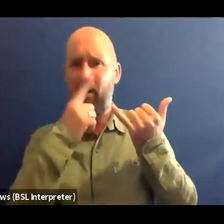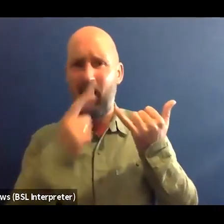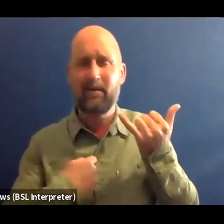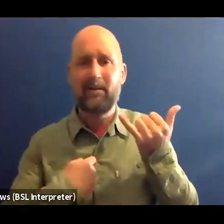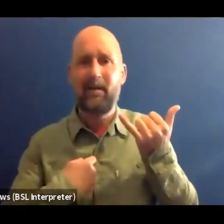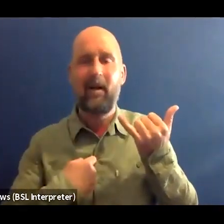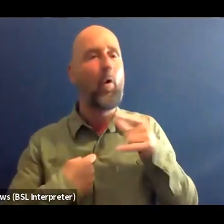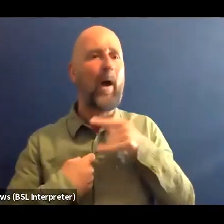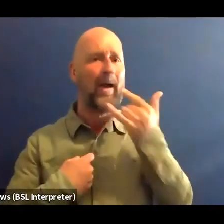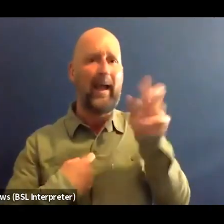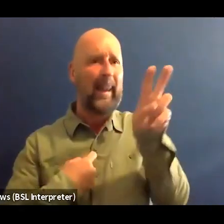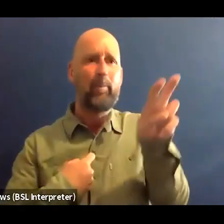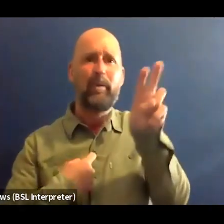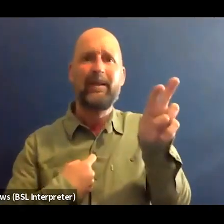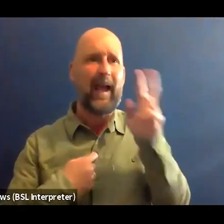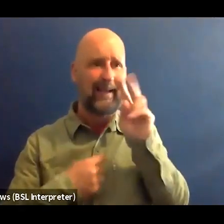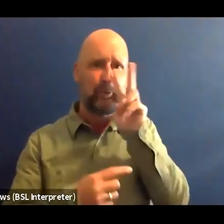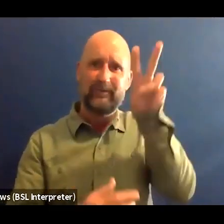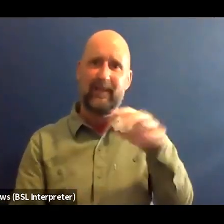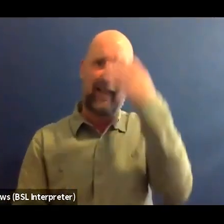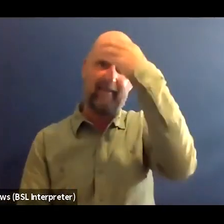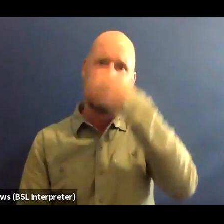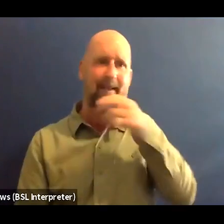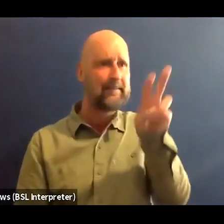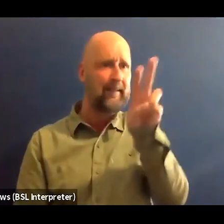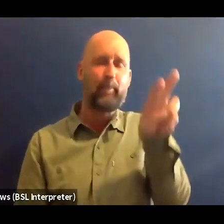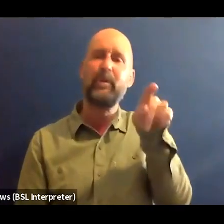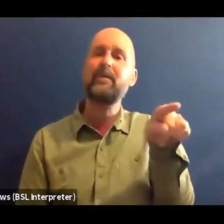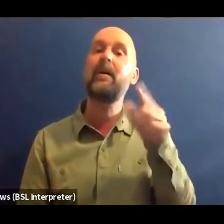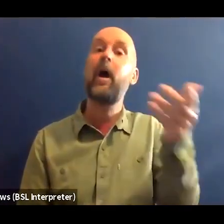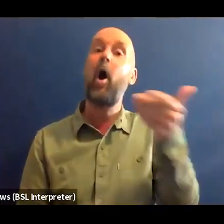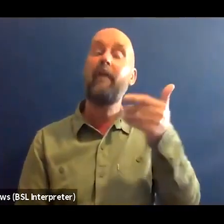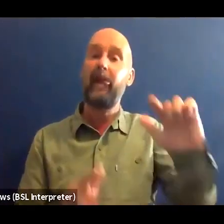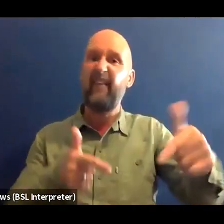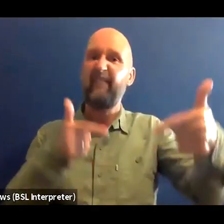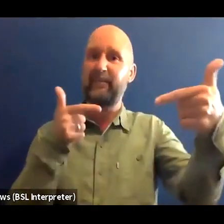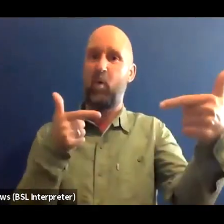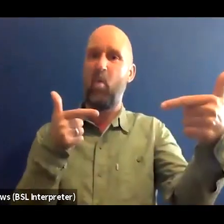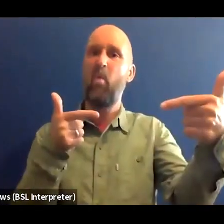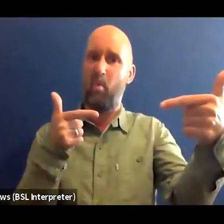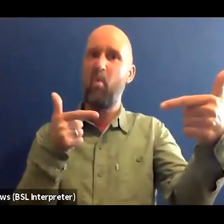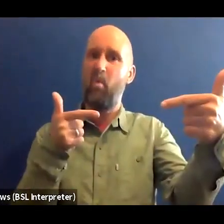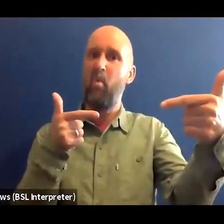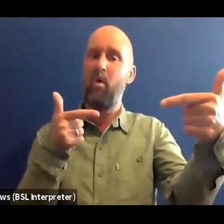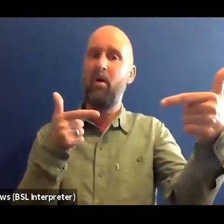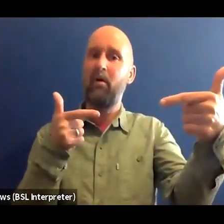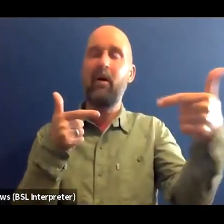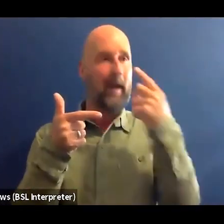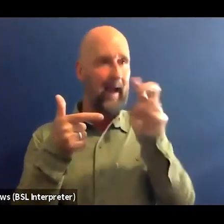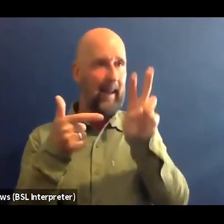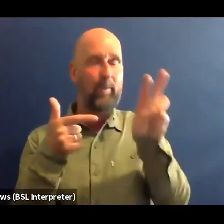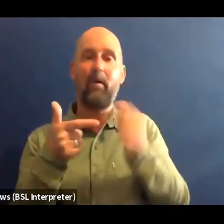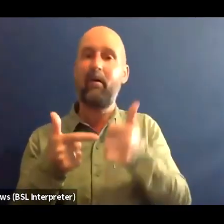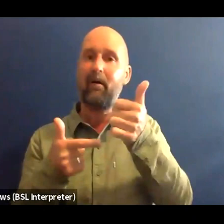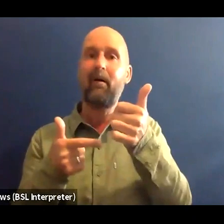to be able to live with you, I need to be able to see you. So they offered me a video interview. So that was good. That